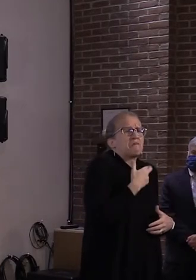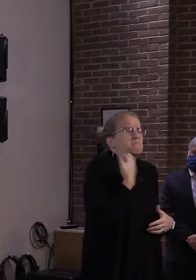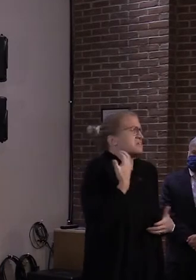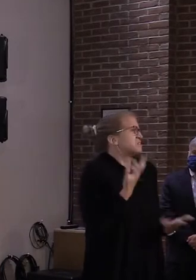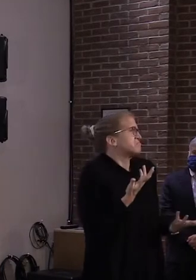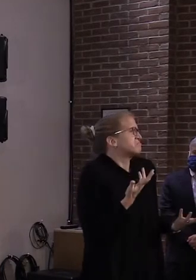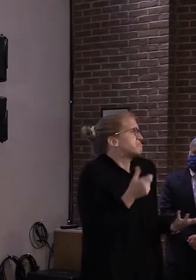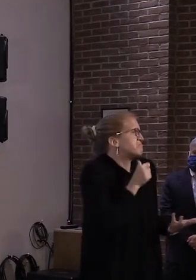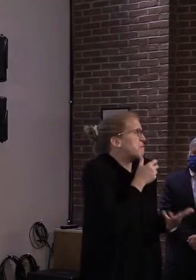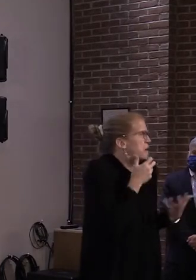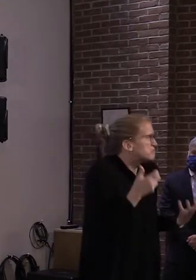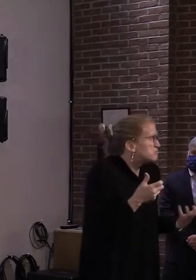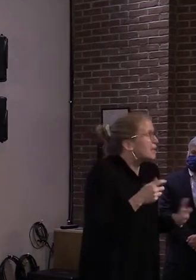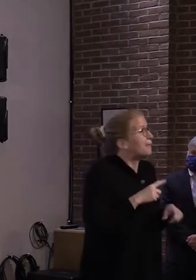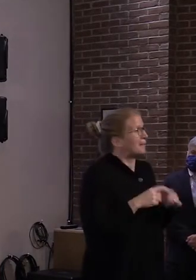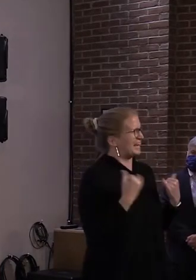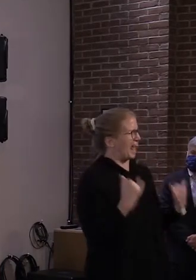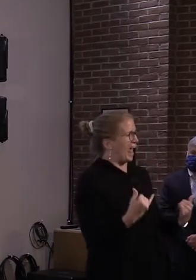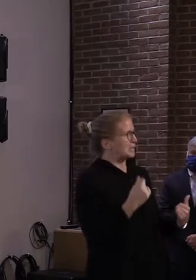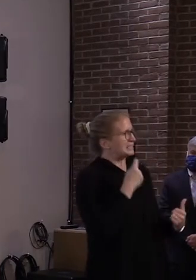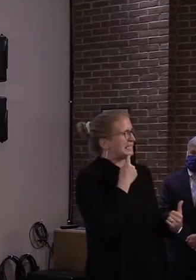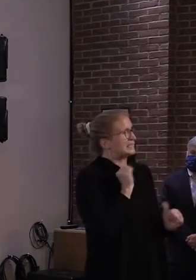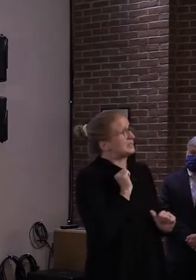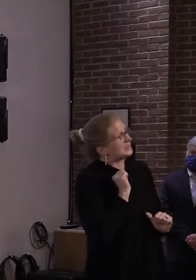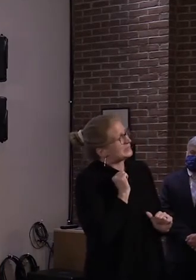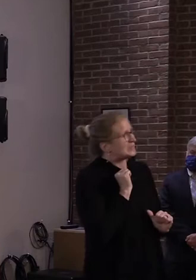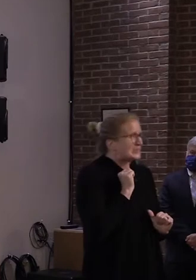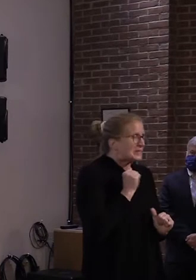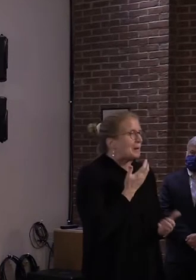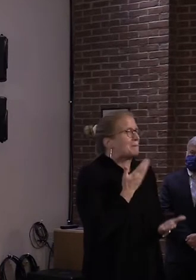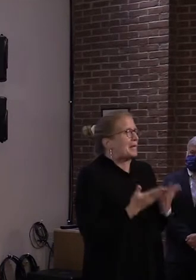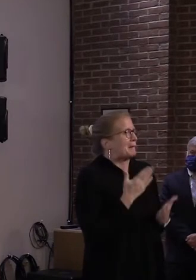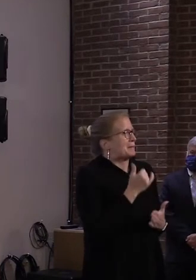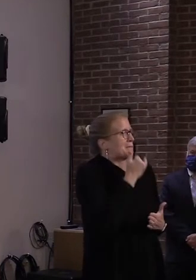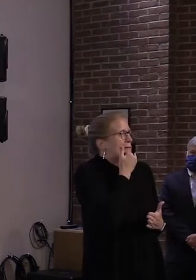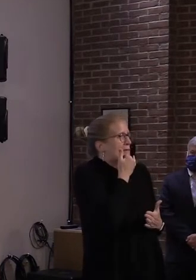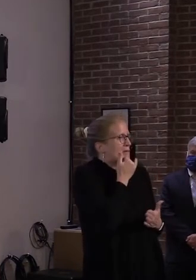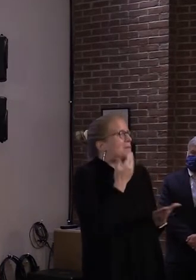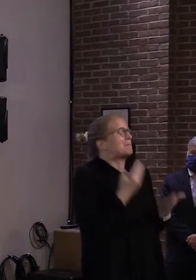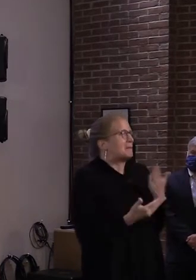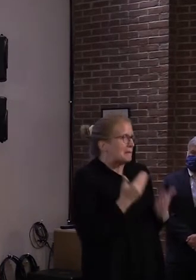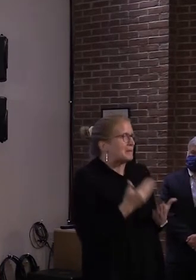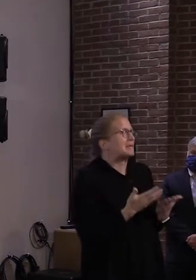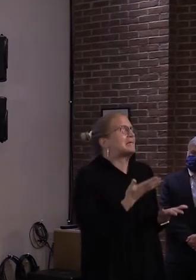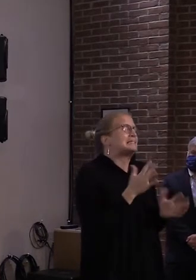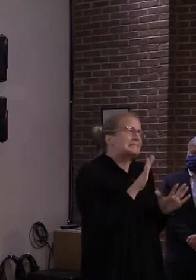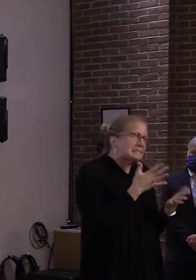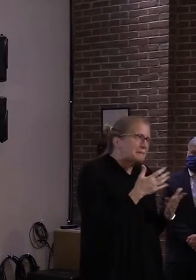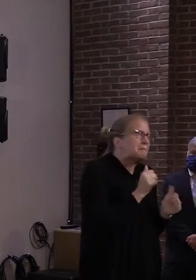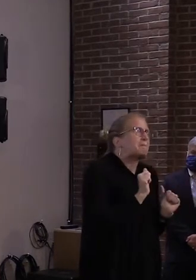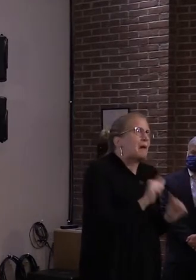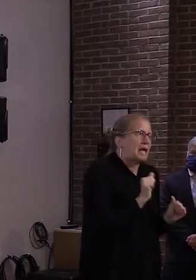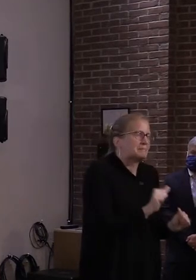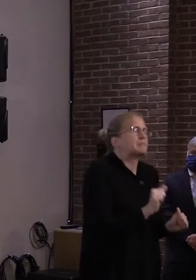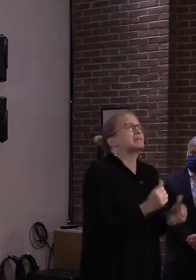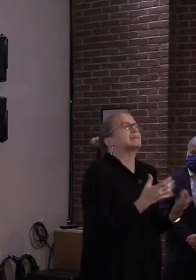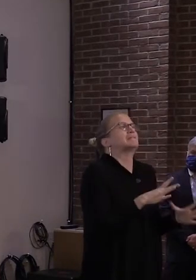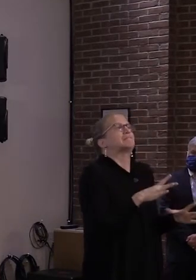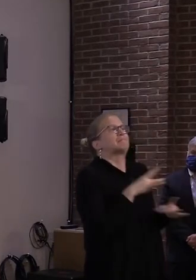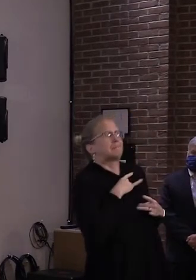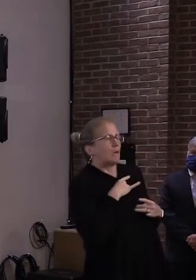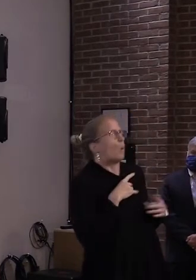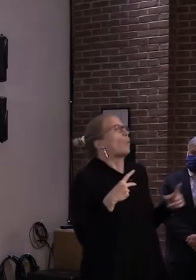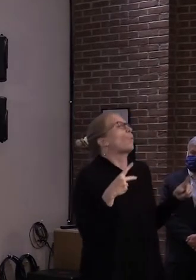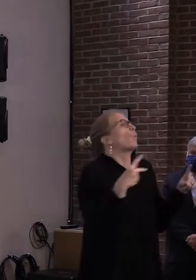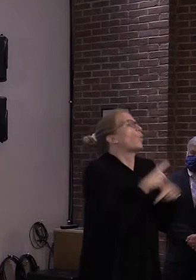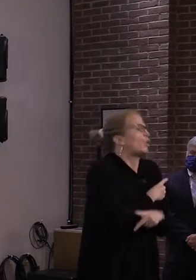still, but possibly having a slight increase in having a worse outcome. More severe disease